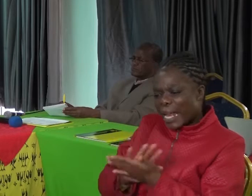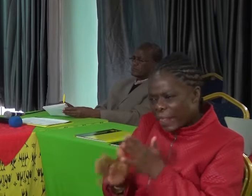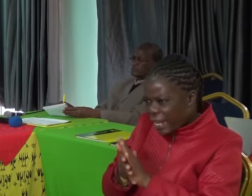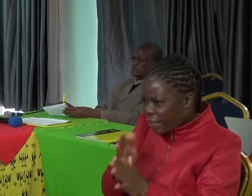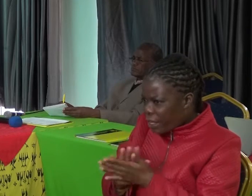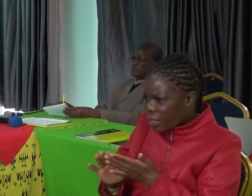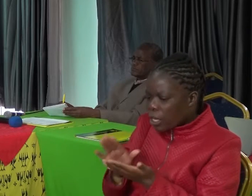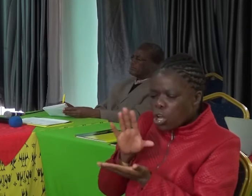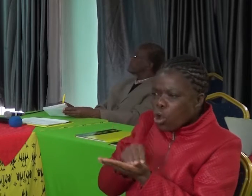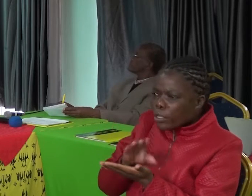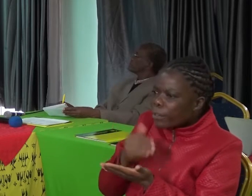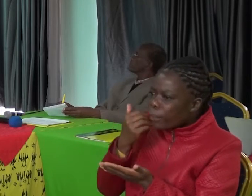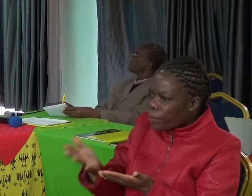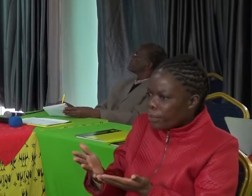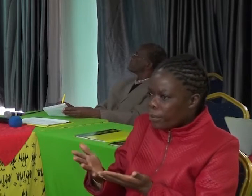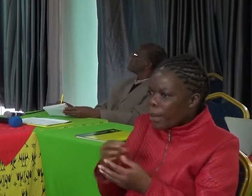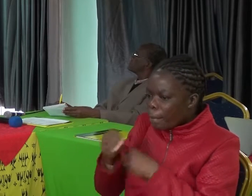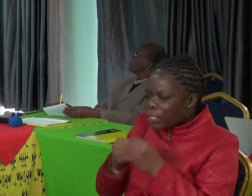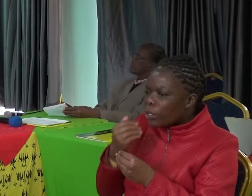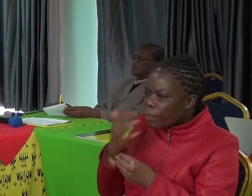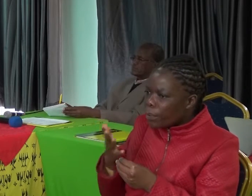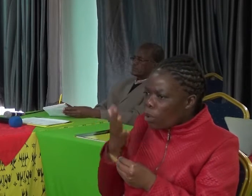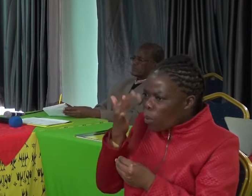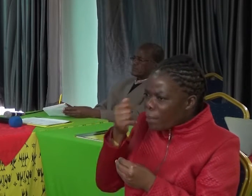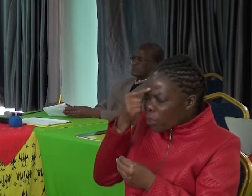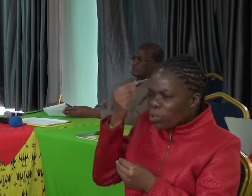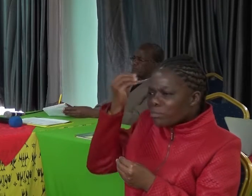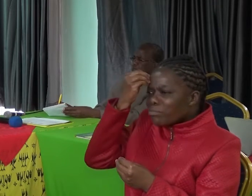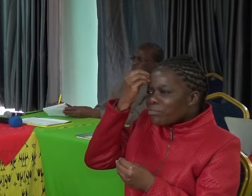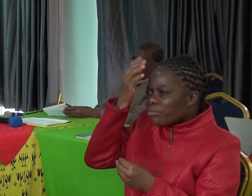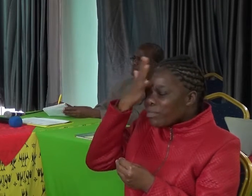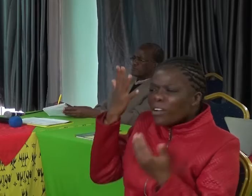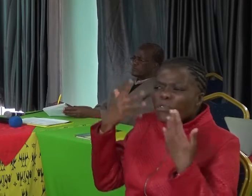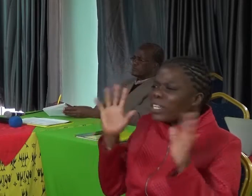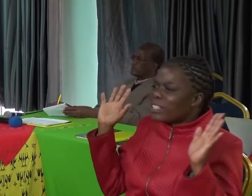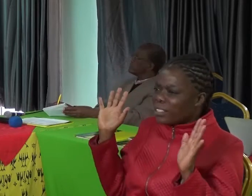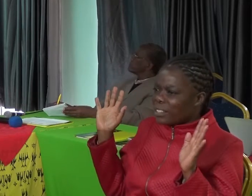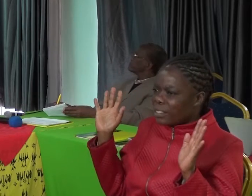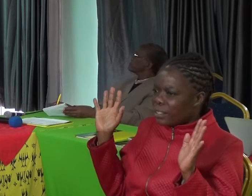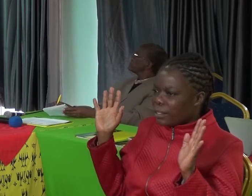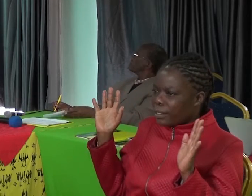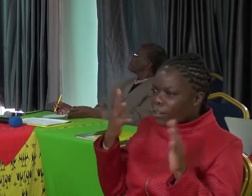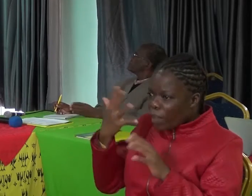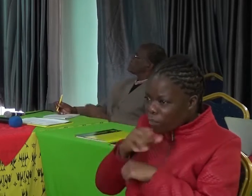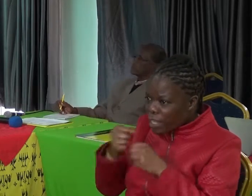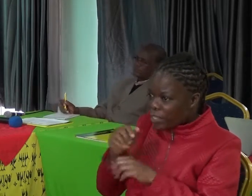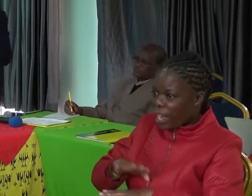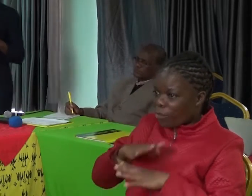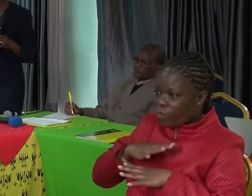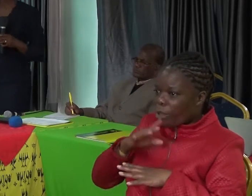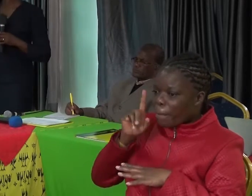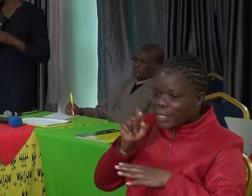any material with me, because the content was in my head. But when it comes to